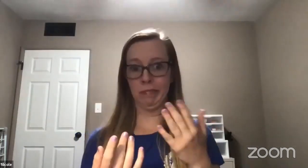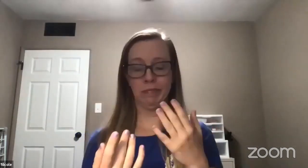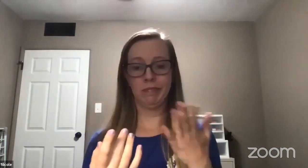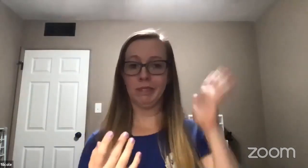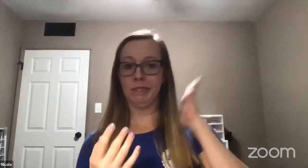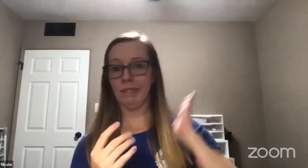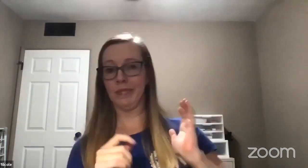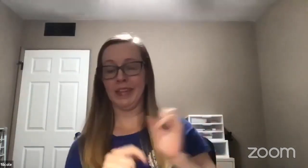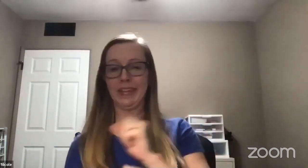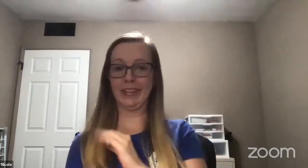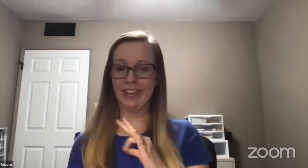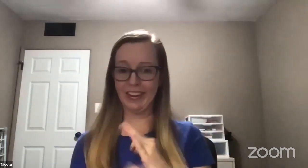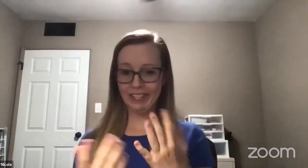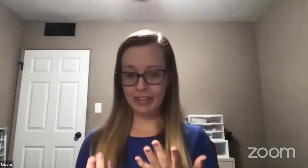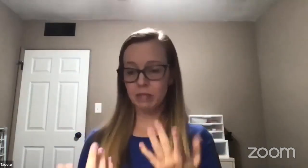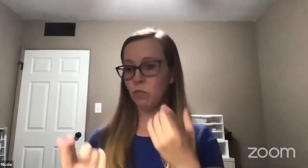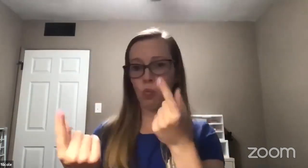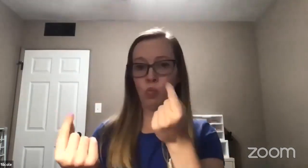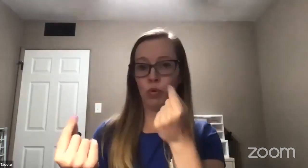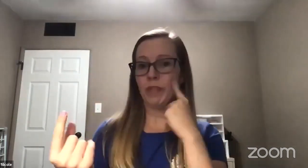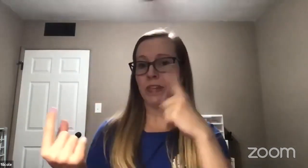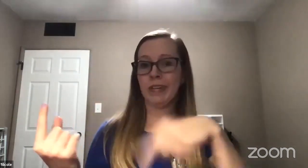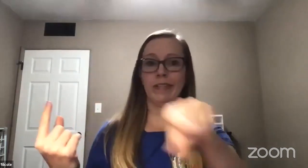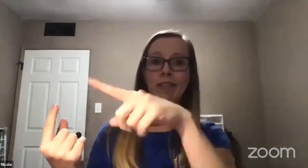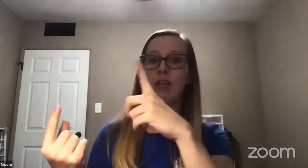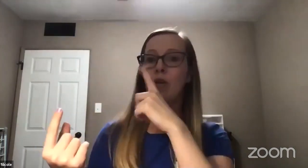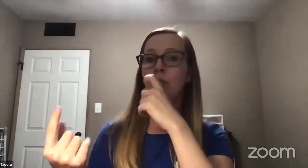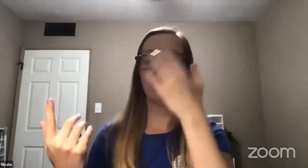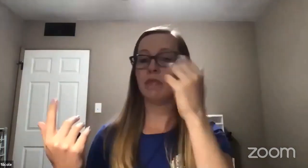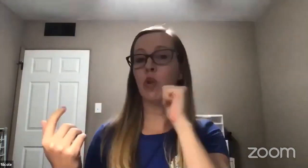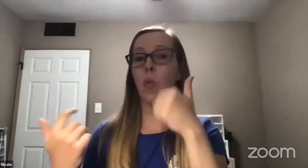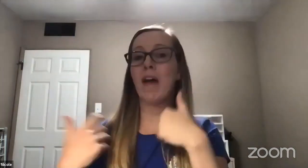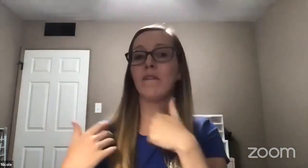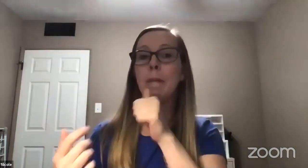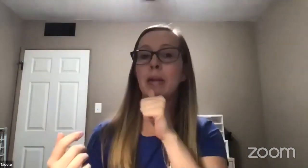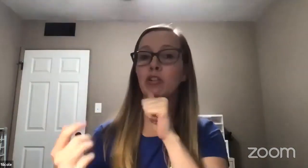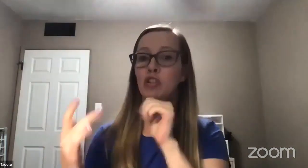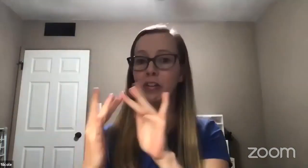referrals can be made appropriately when people are saying, hey, I would like to know more about deaf-blind services.